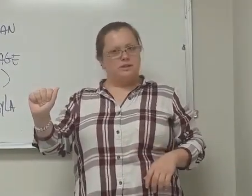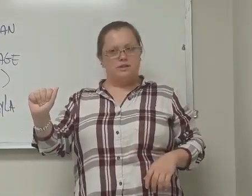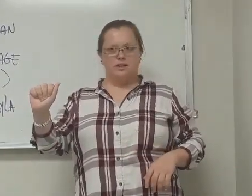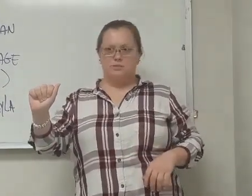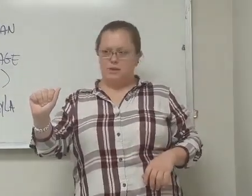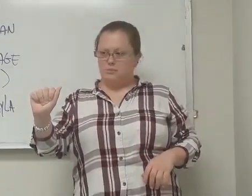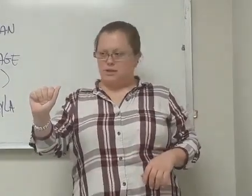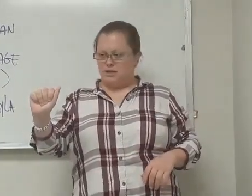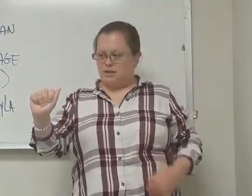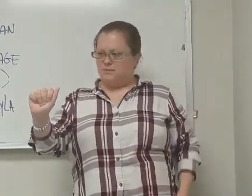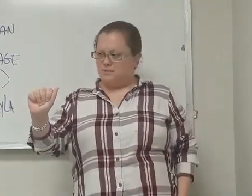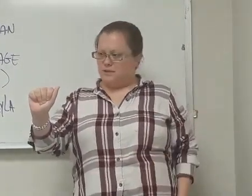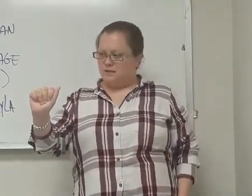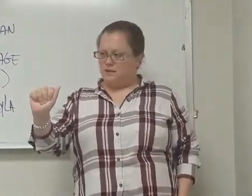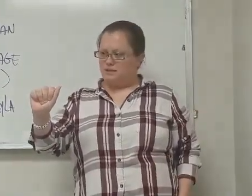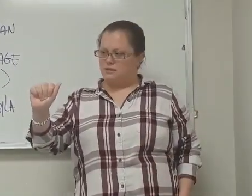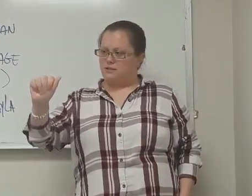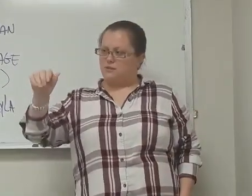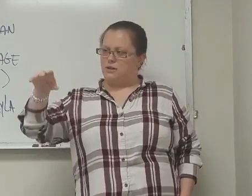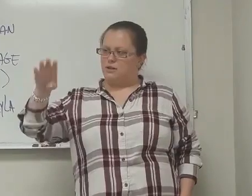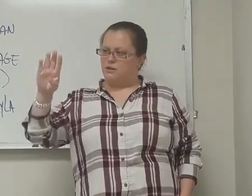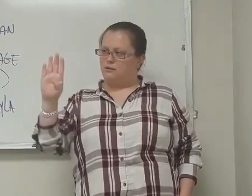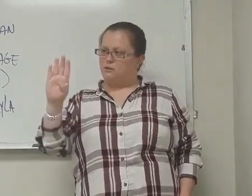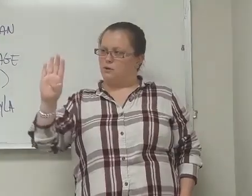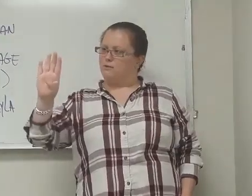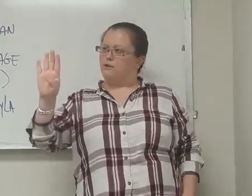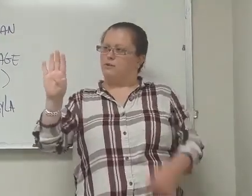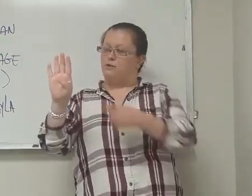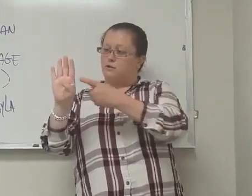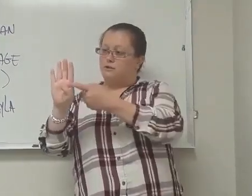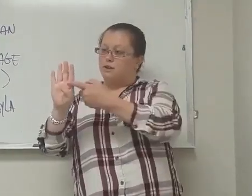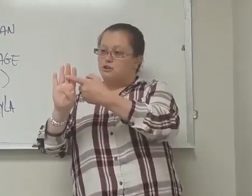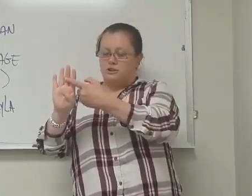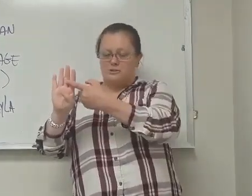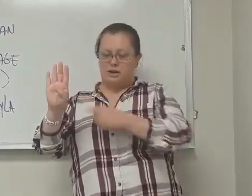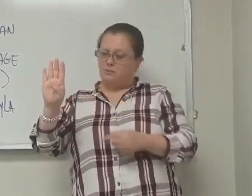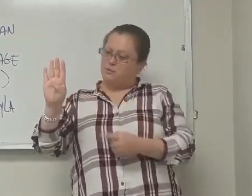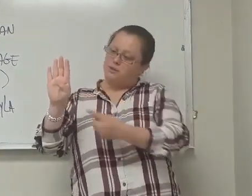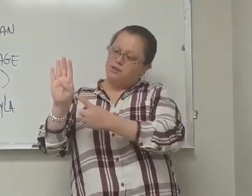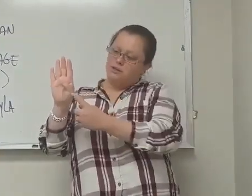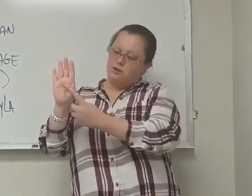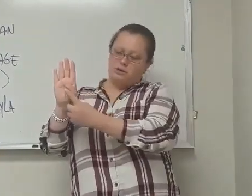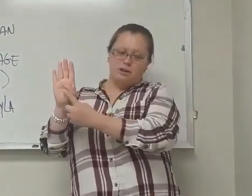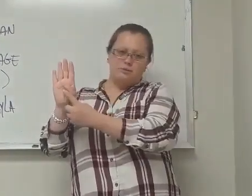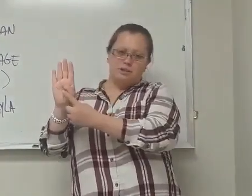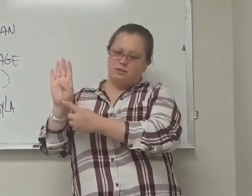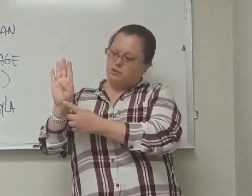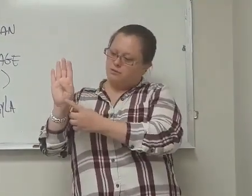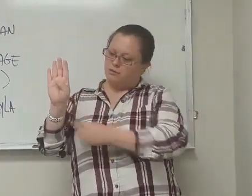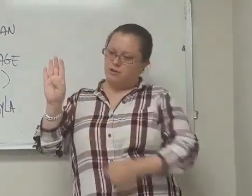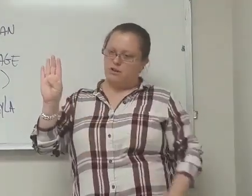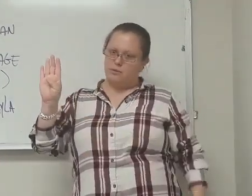gonna be B. It's gonna be your four fingers are gonna be up. Your thumb is gonna be in front of your